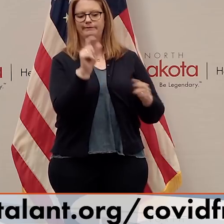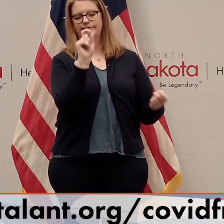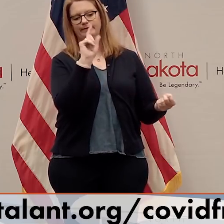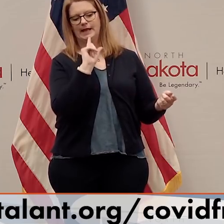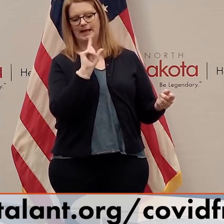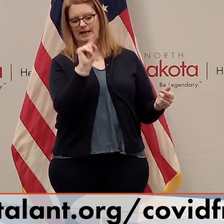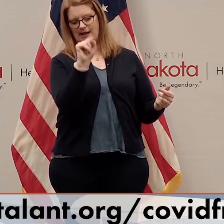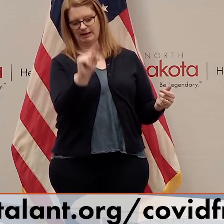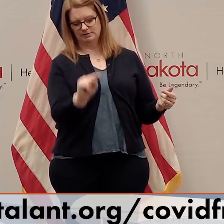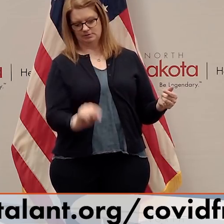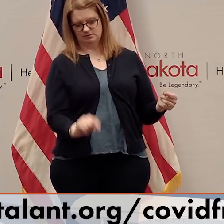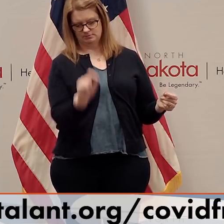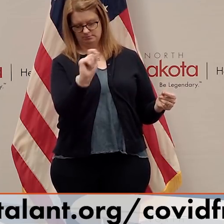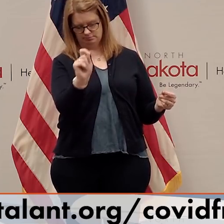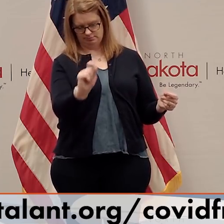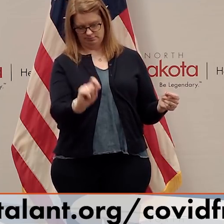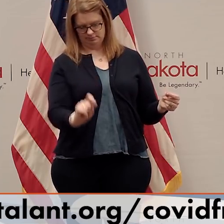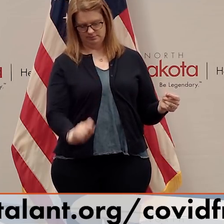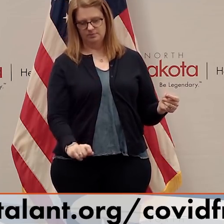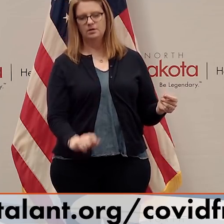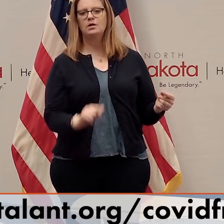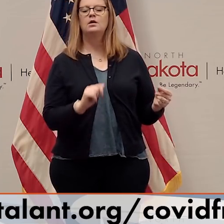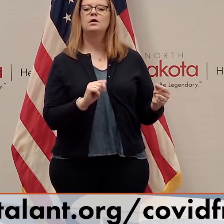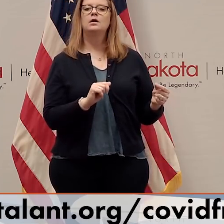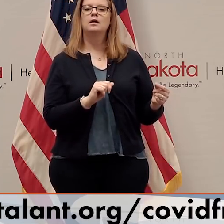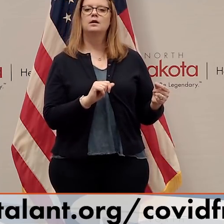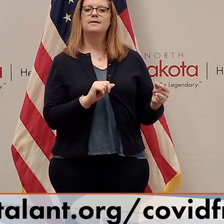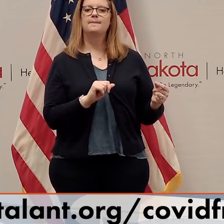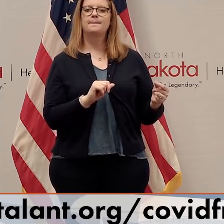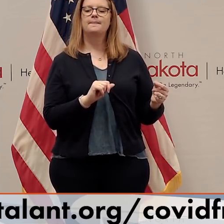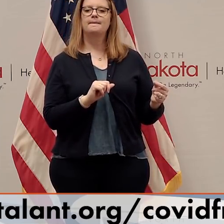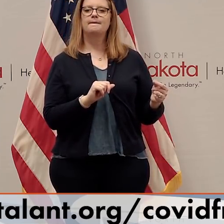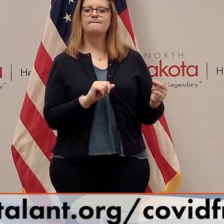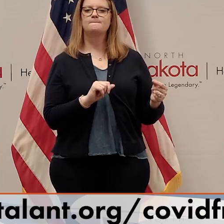apply. Again, if you are